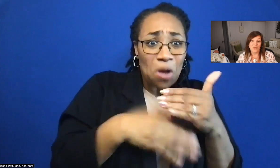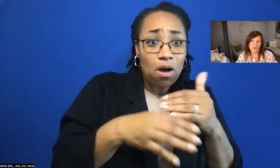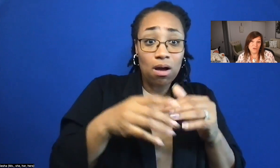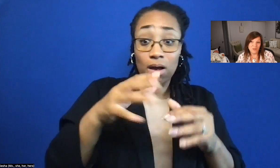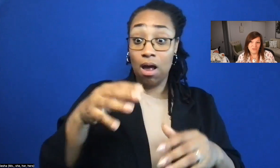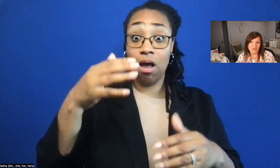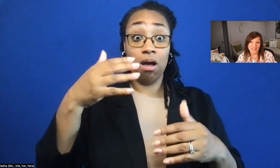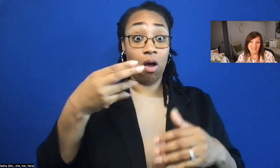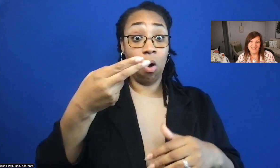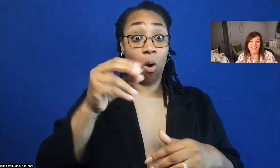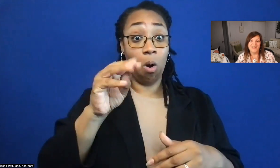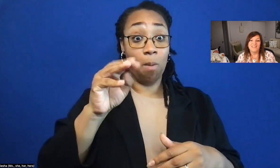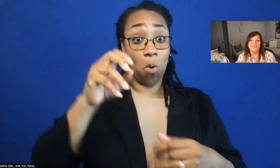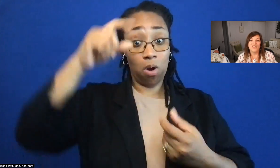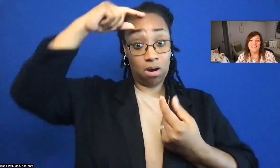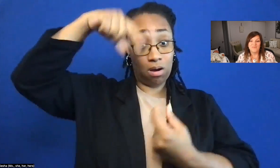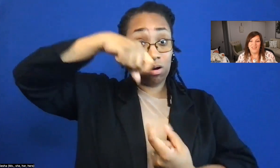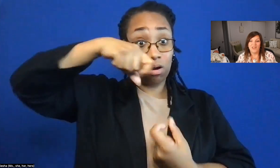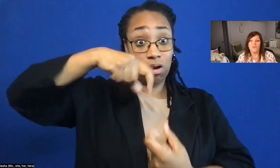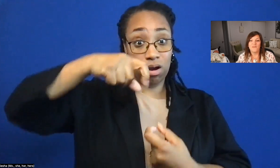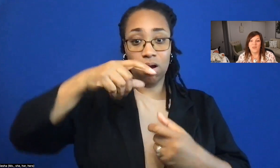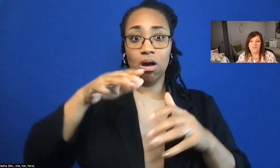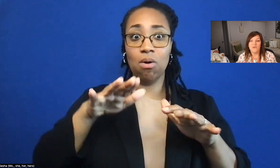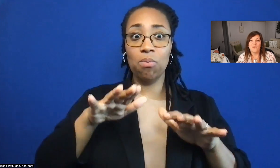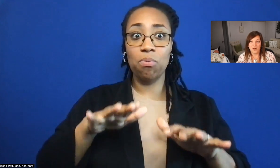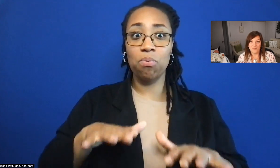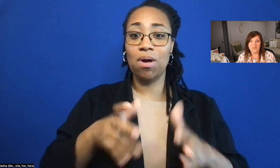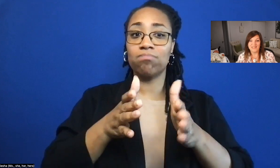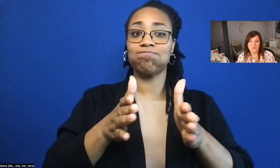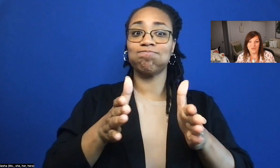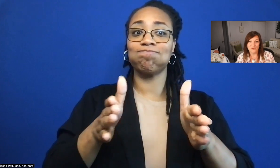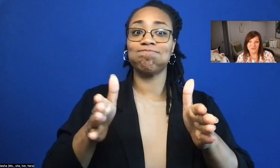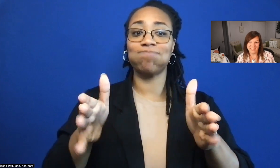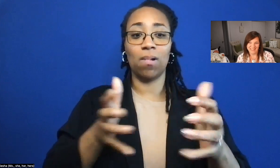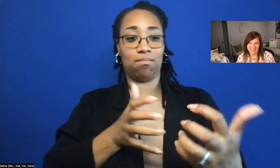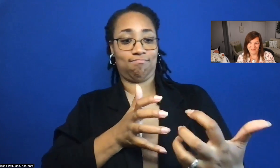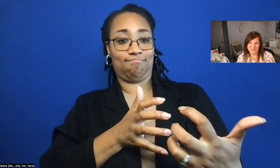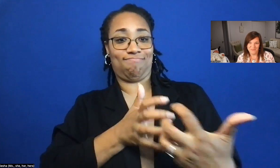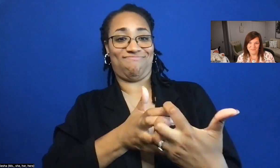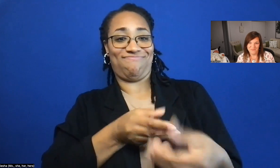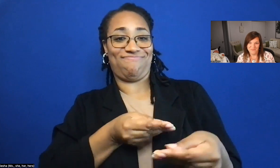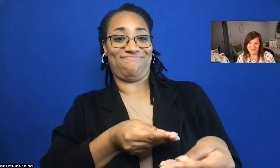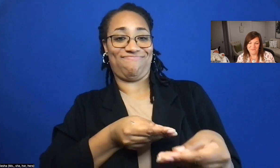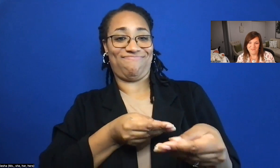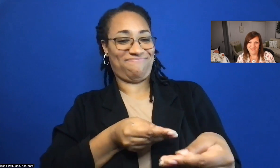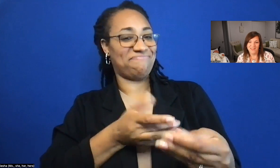being hormone driven to just making what the baby or pump is moving routinely.